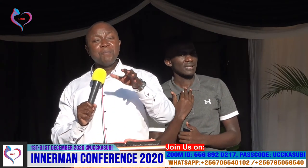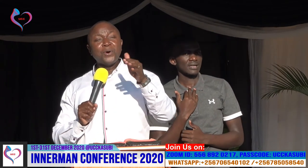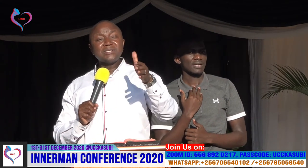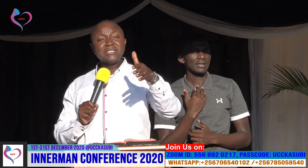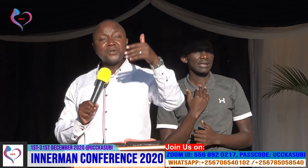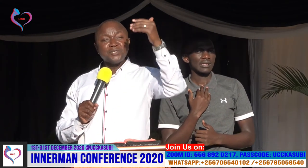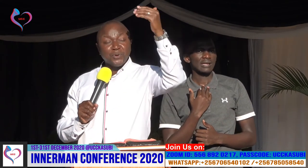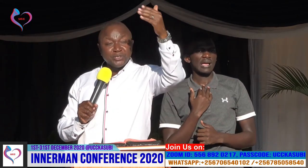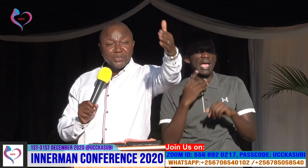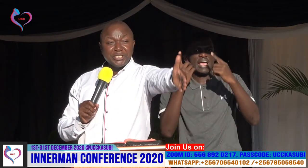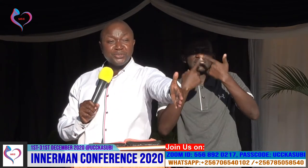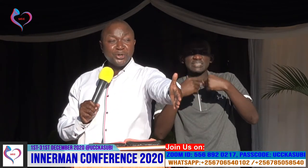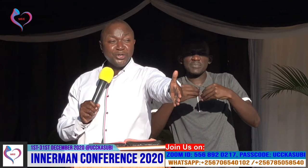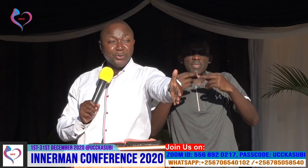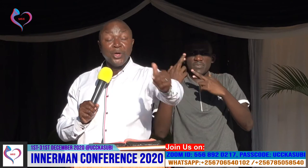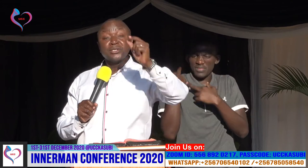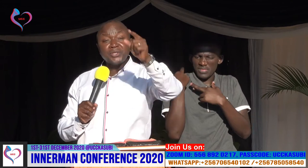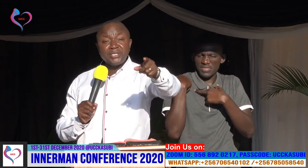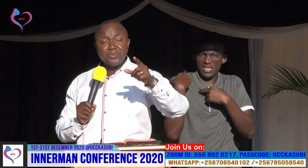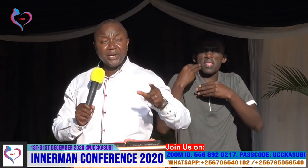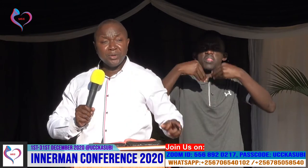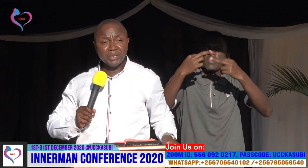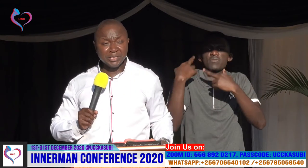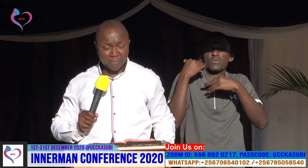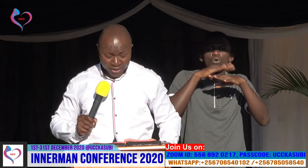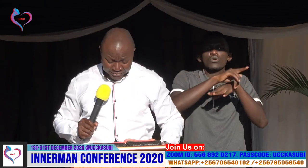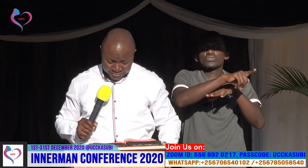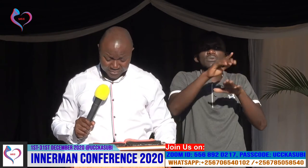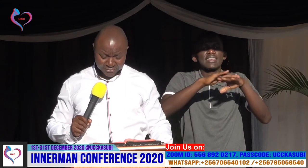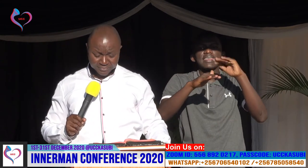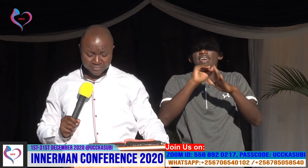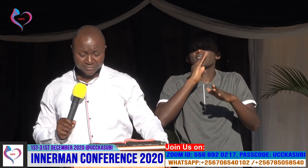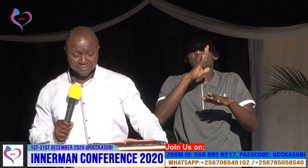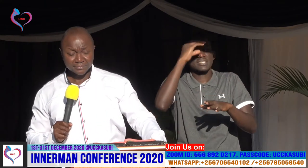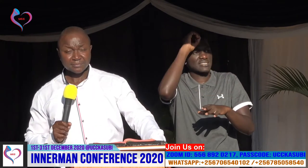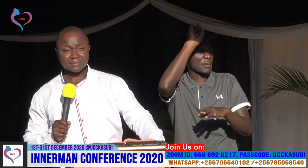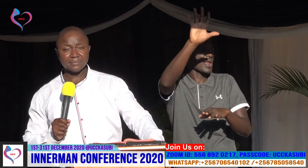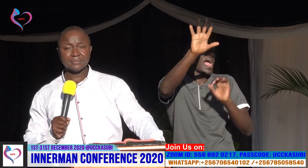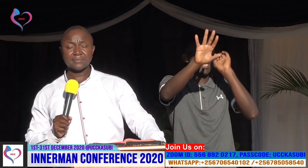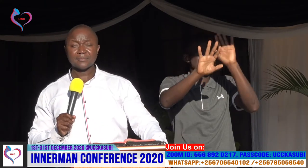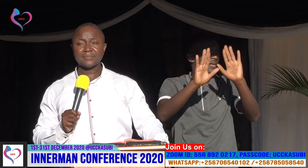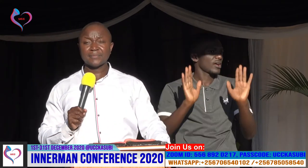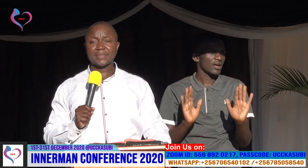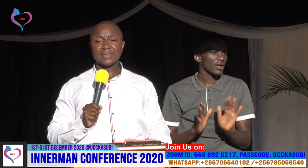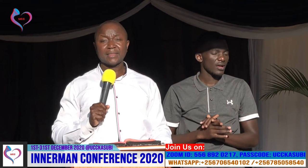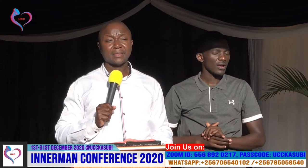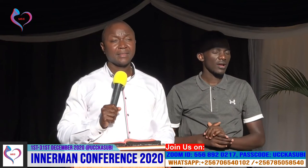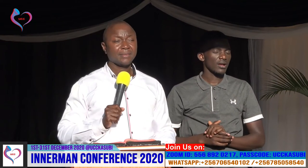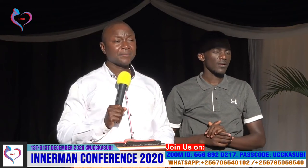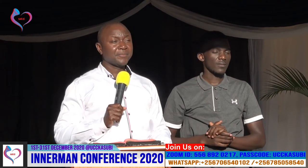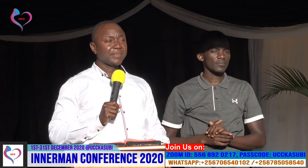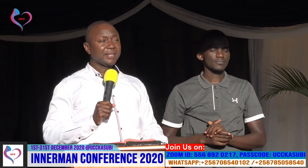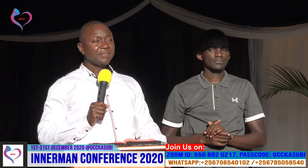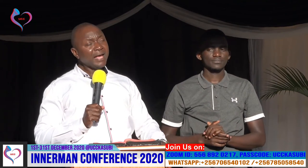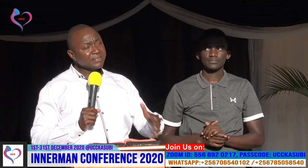as they impose these responsibilities on you, so that you may not be surprised. They